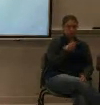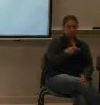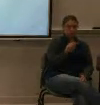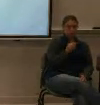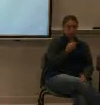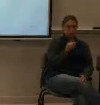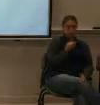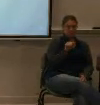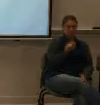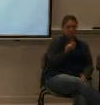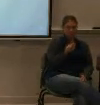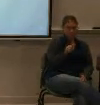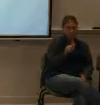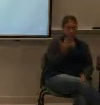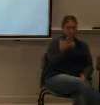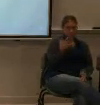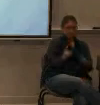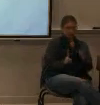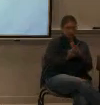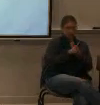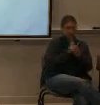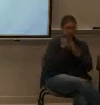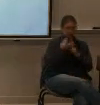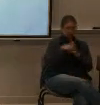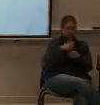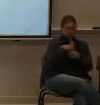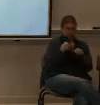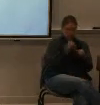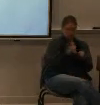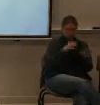up once in our class.